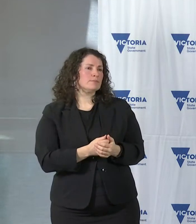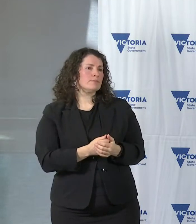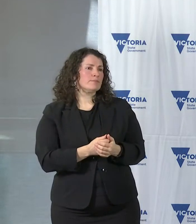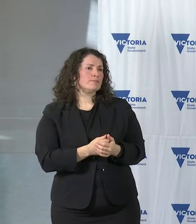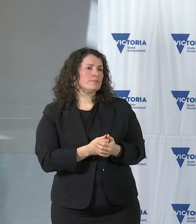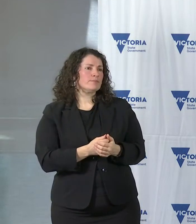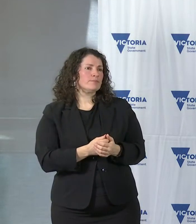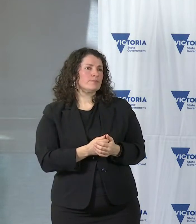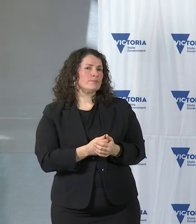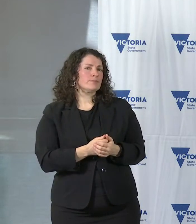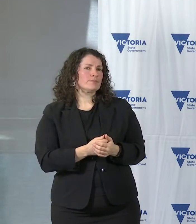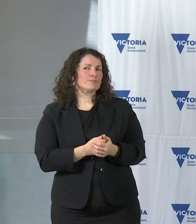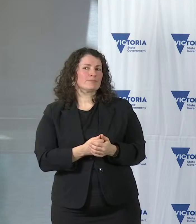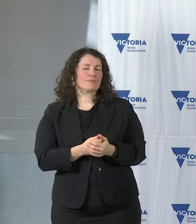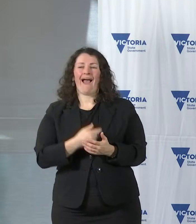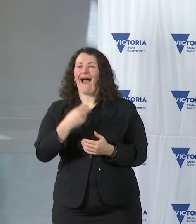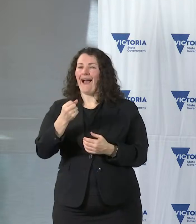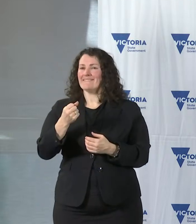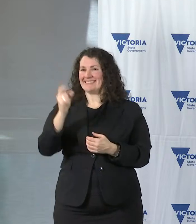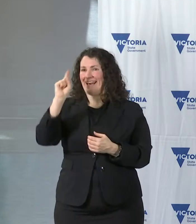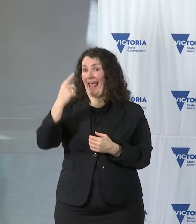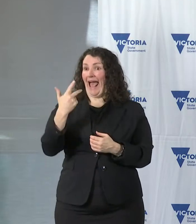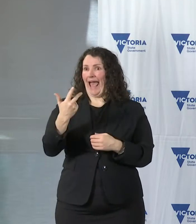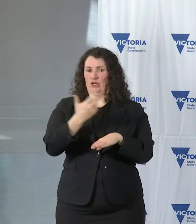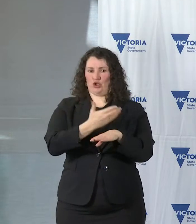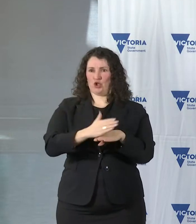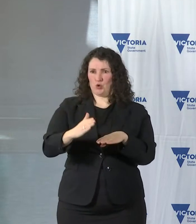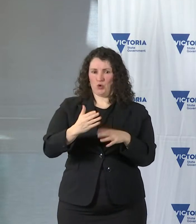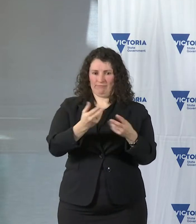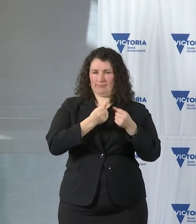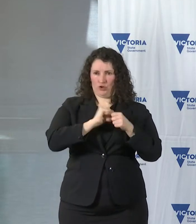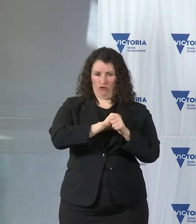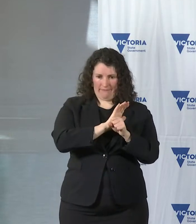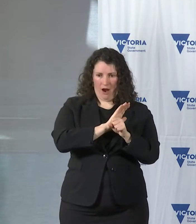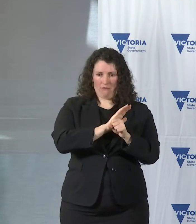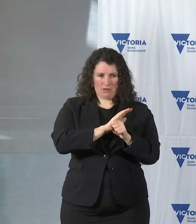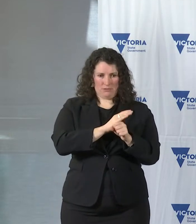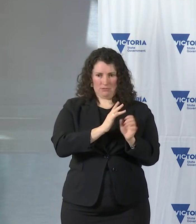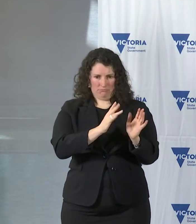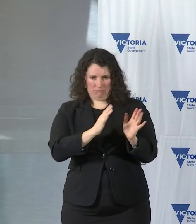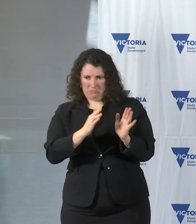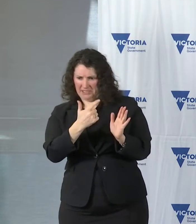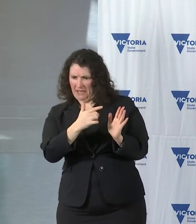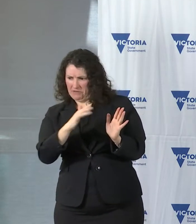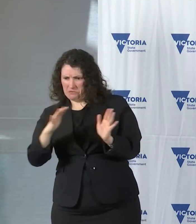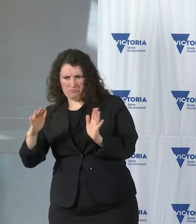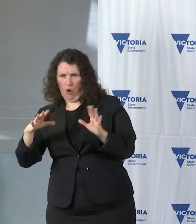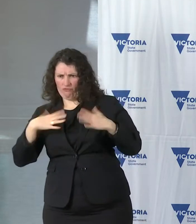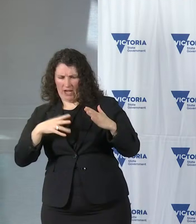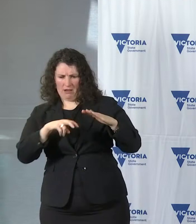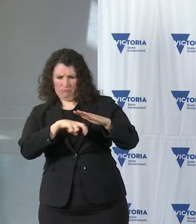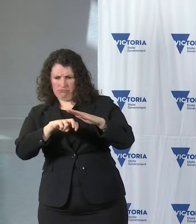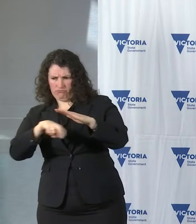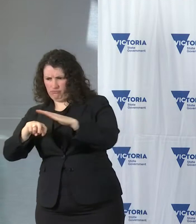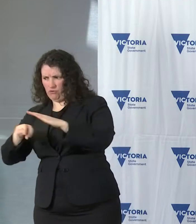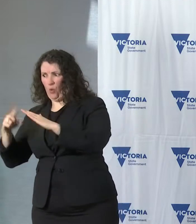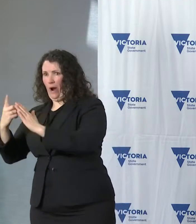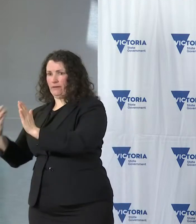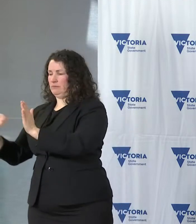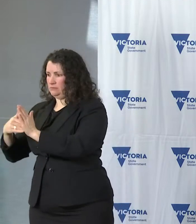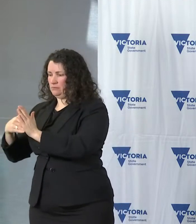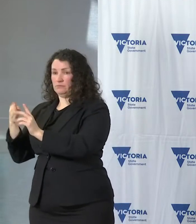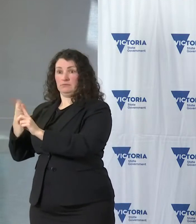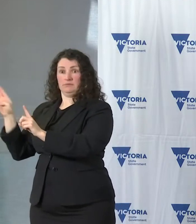now. World Health Organization has previously stated the lockdown should be used as a last resort. So what happens if from this cases emerge